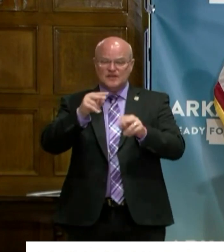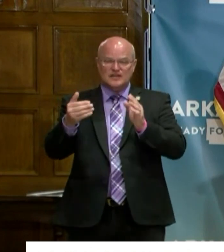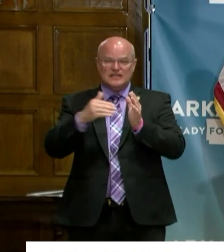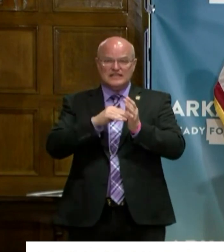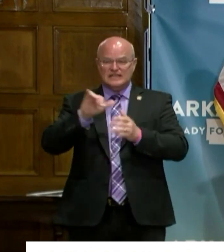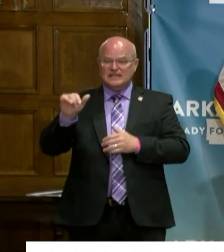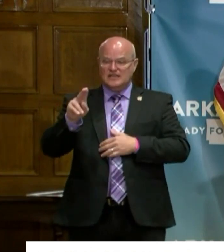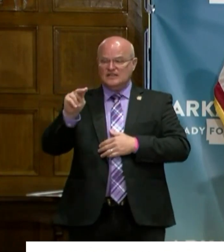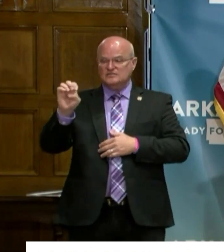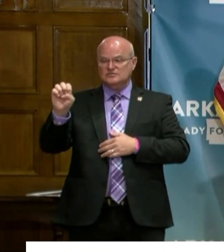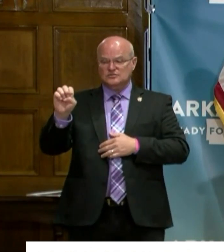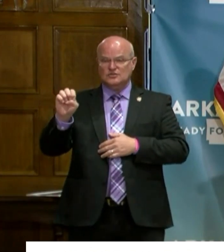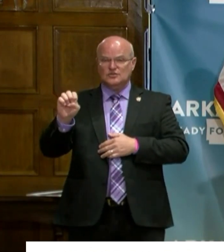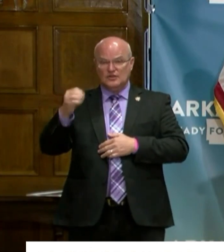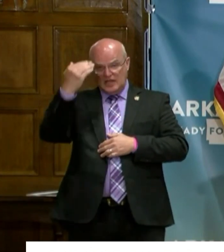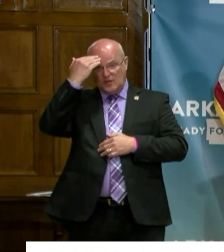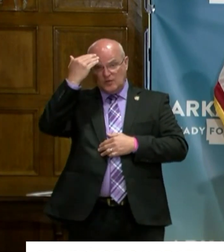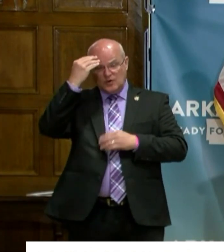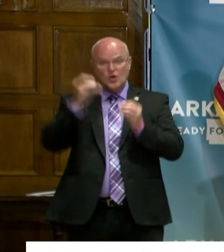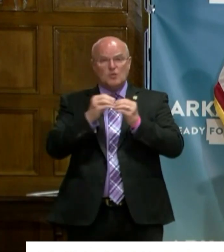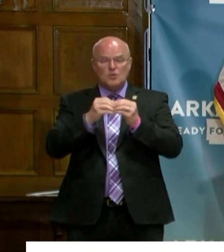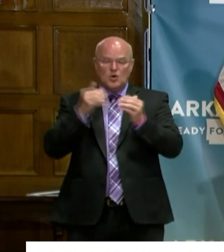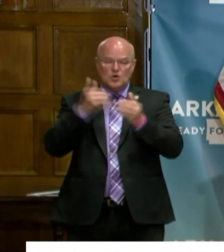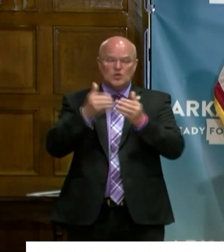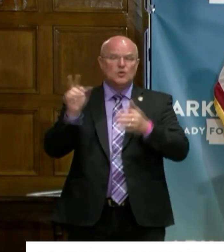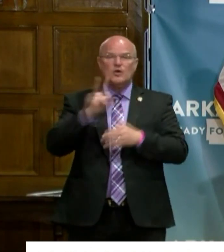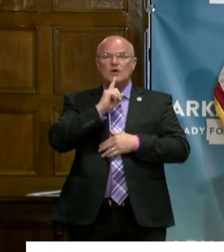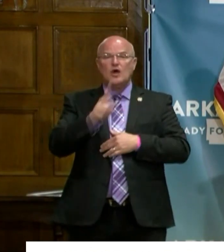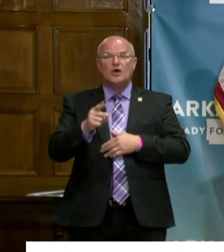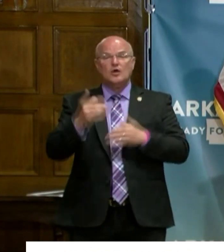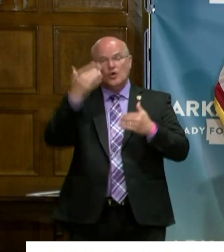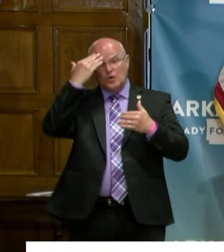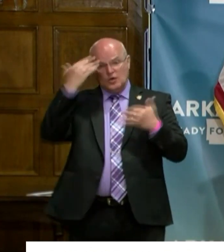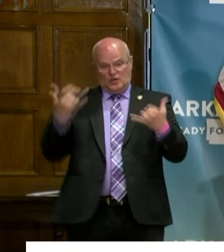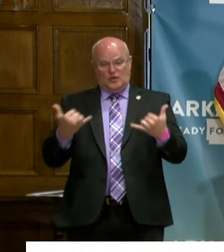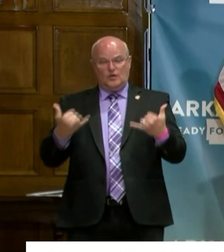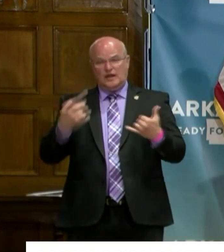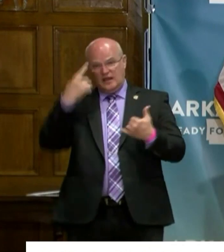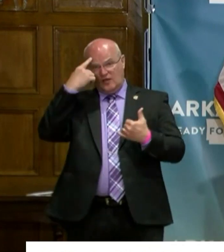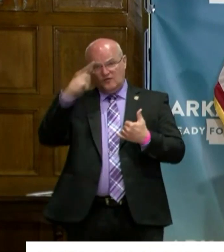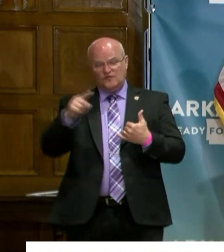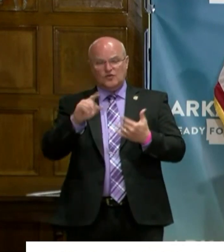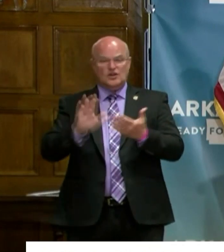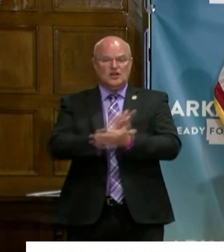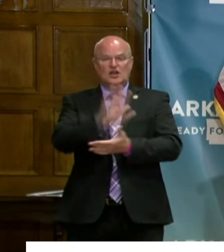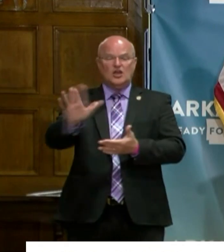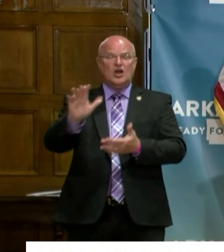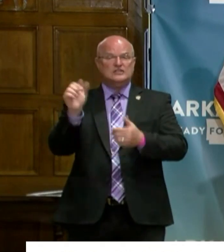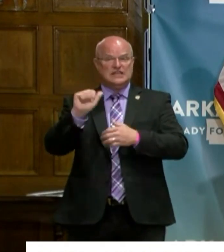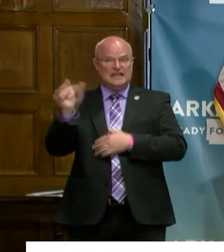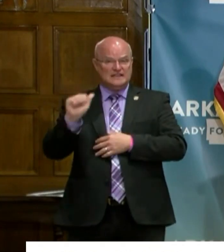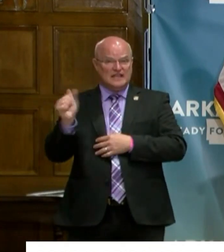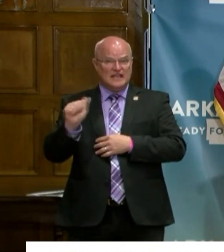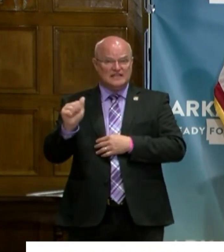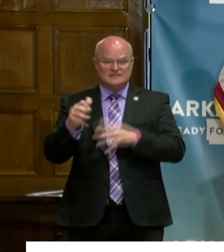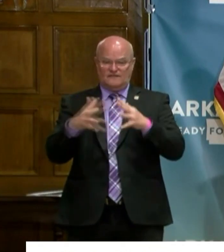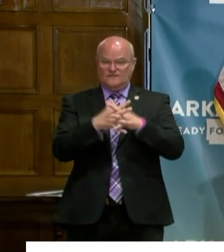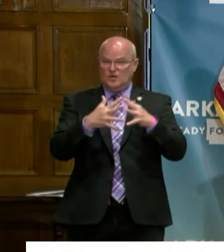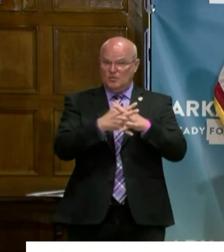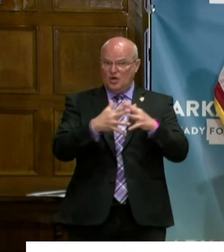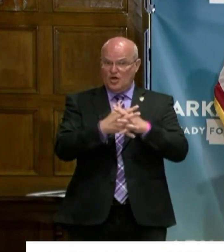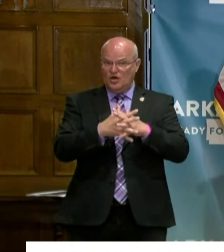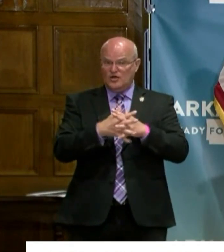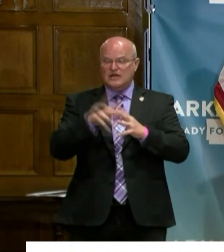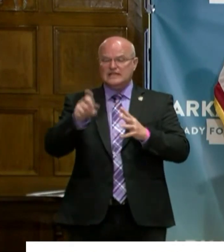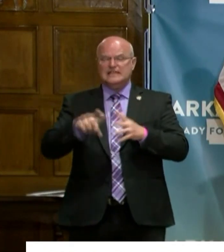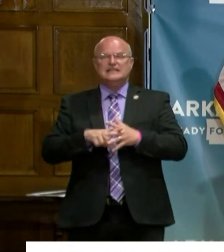of this in June, and we'll know a little bit more closely where we are. We know that for collegiate athletics, for example, in football,